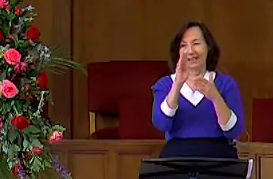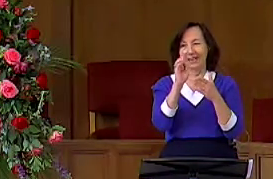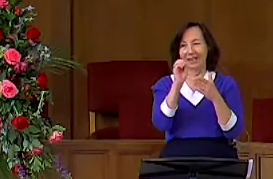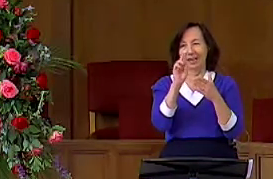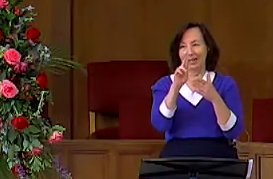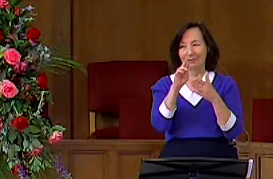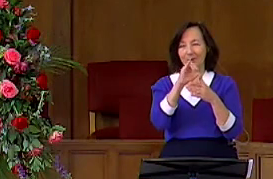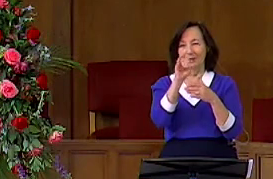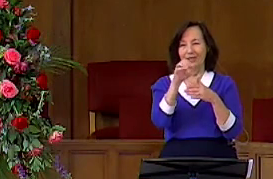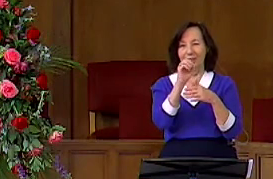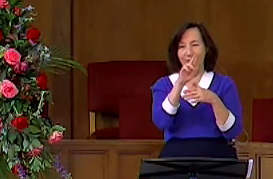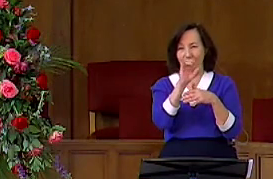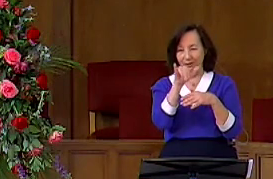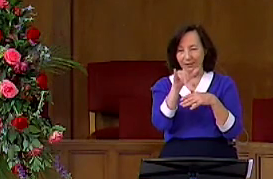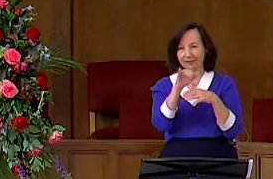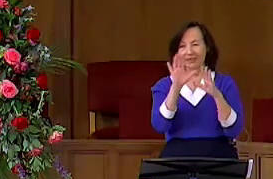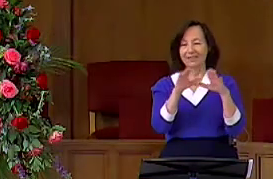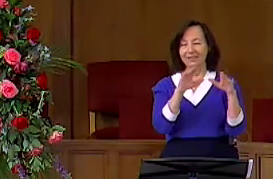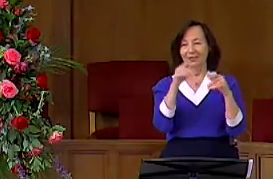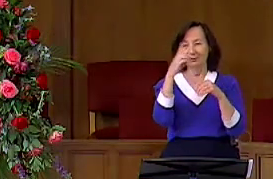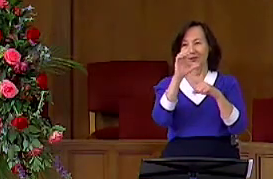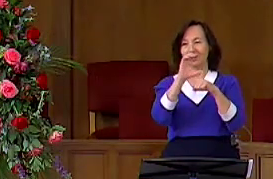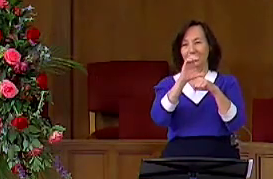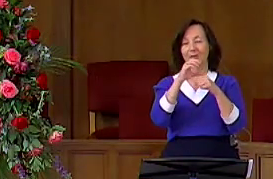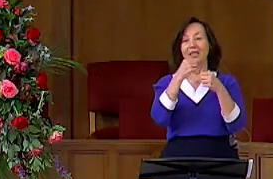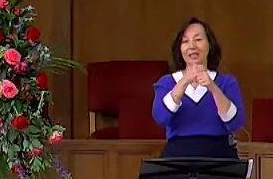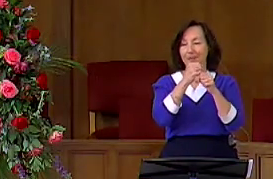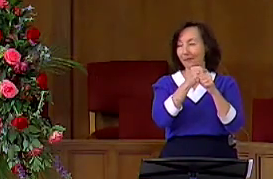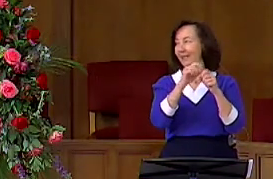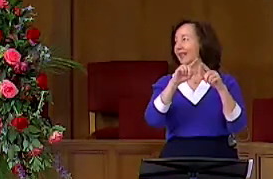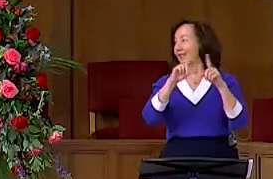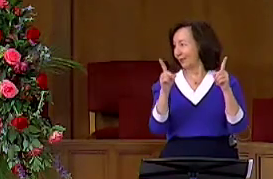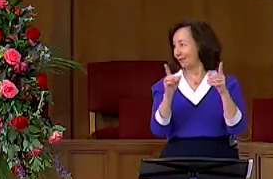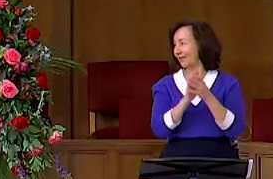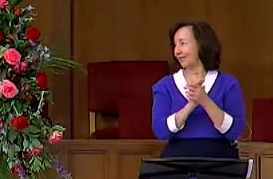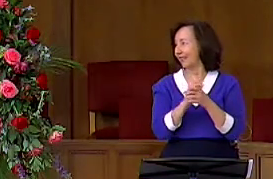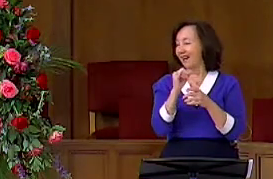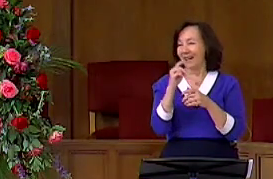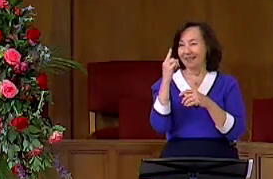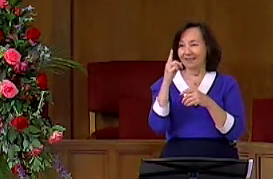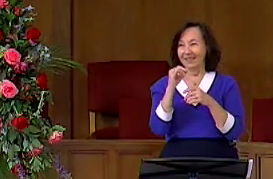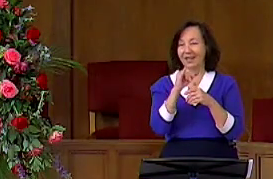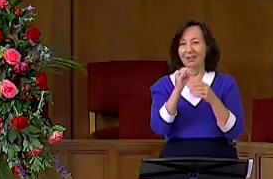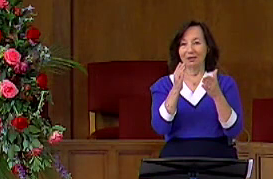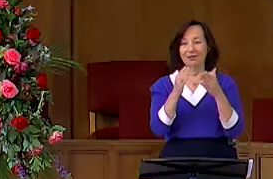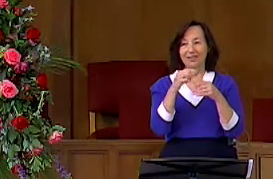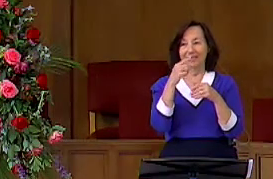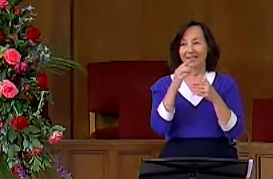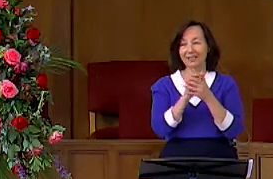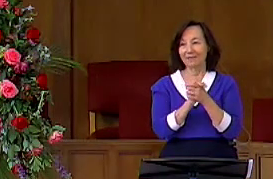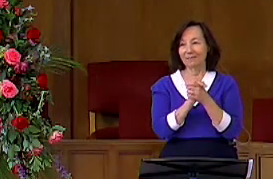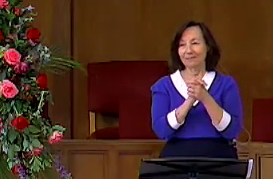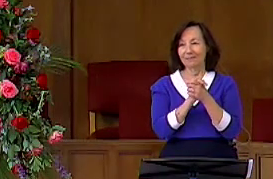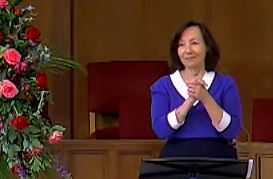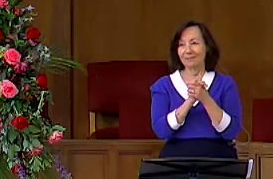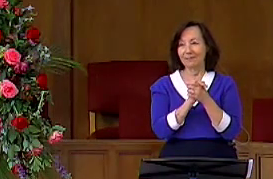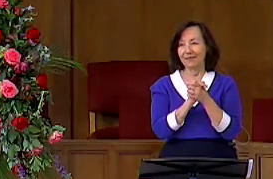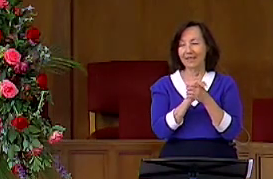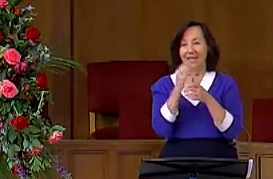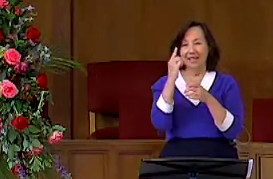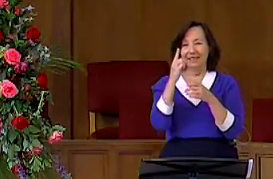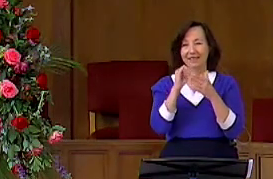done for our church. What you guys have done, it's made a difference. And I think I want to say this too. I got to say that it's, I think